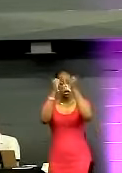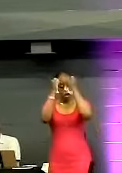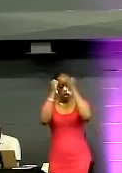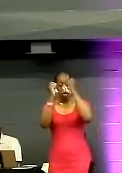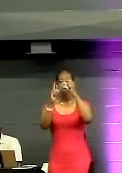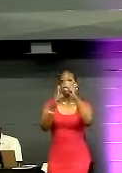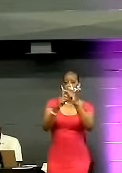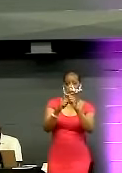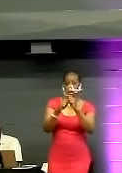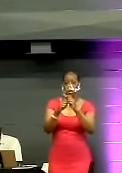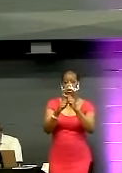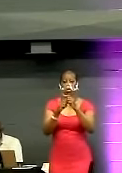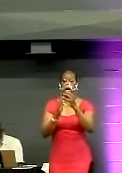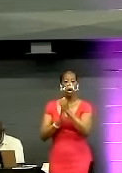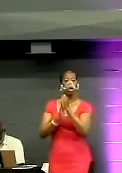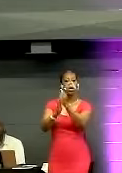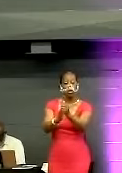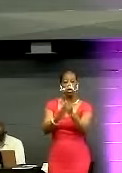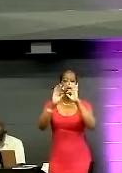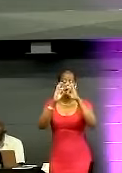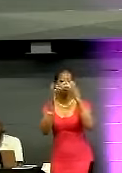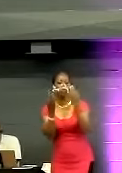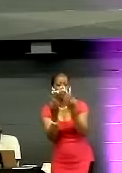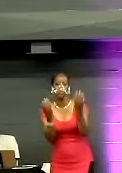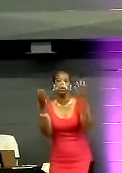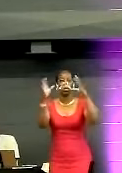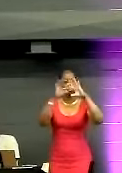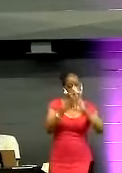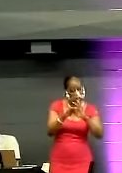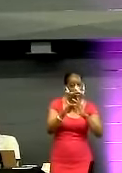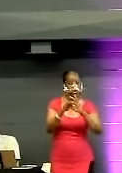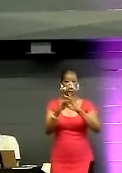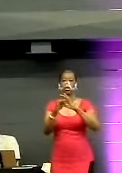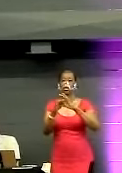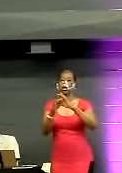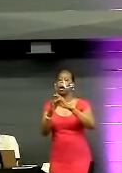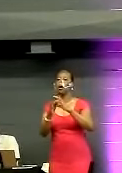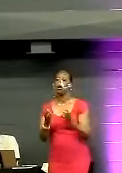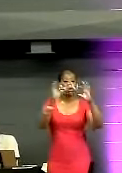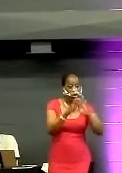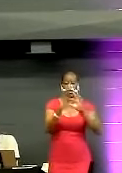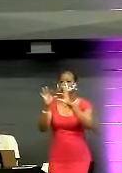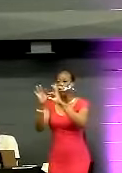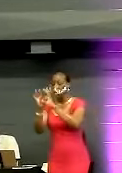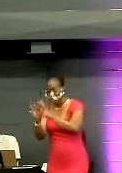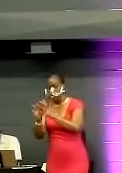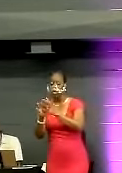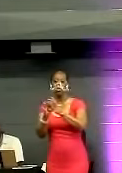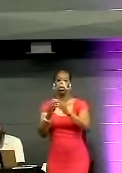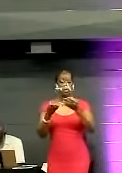Let the healing of the message lead relationships to reconcile. Let the healing of the message